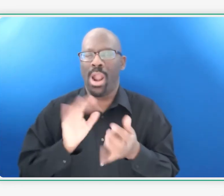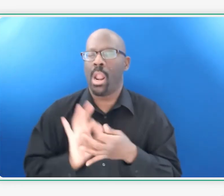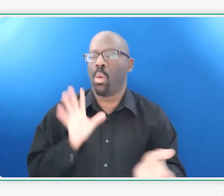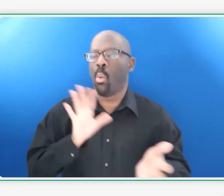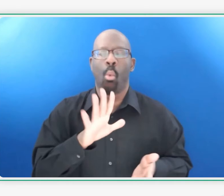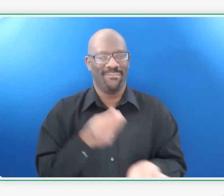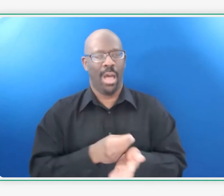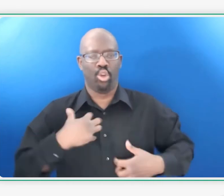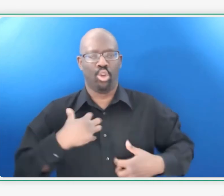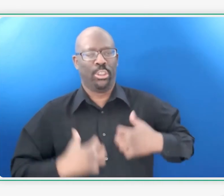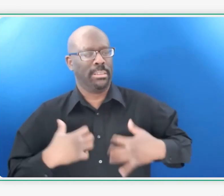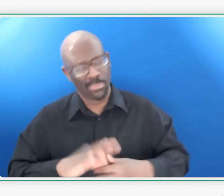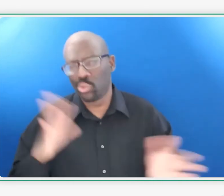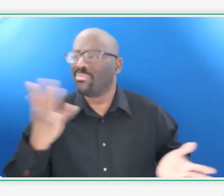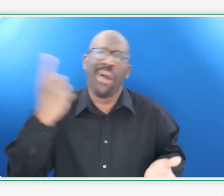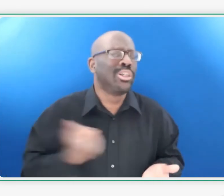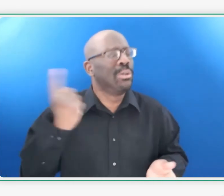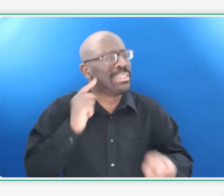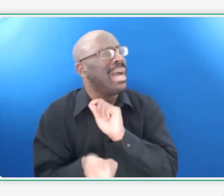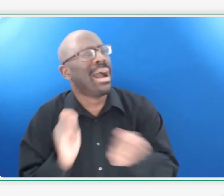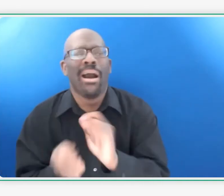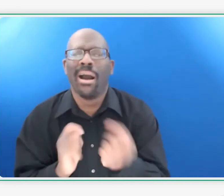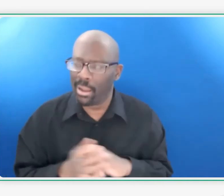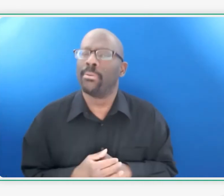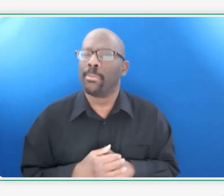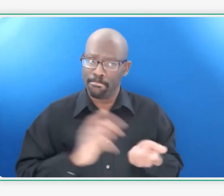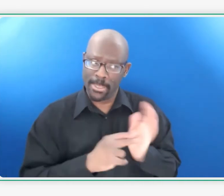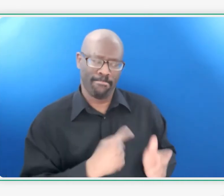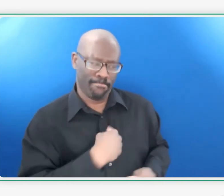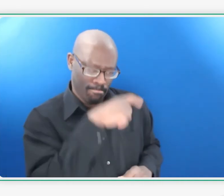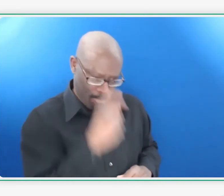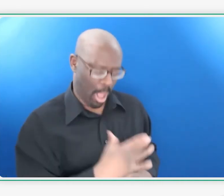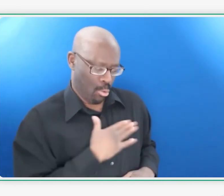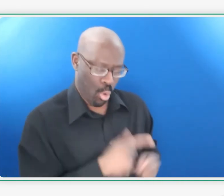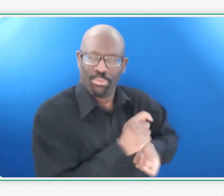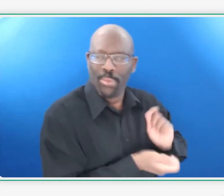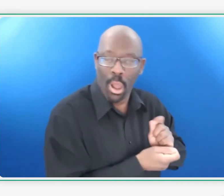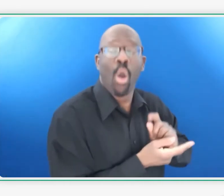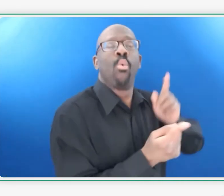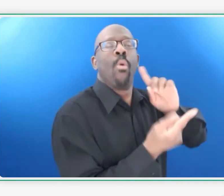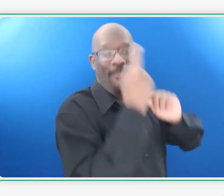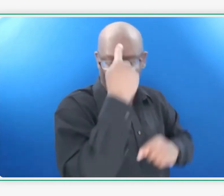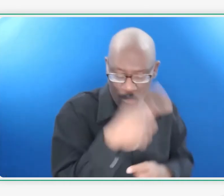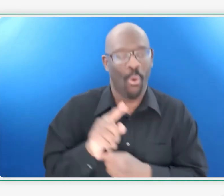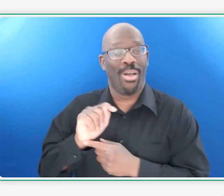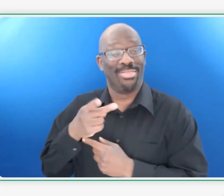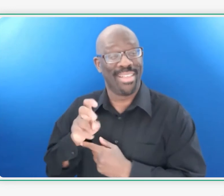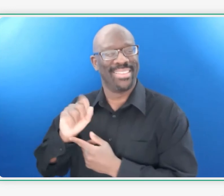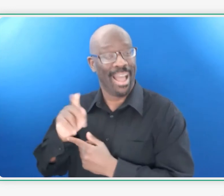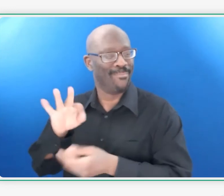And that is the point, is that we have to learn how to let go of our financial insecurities and be ready to change.